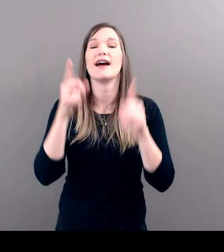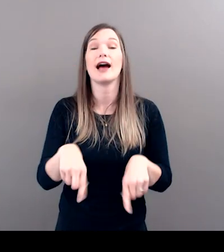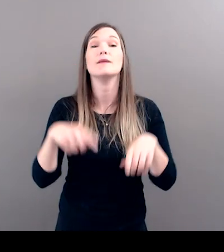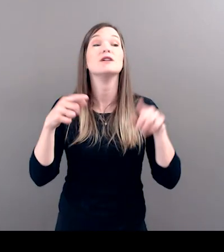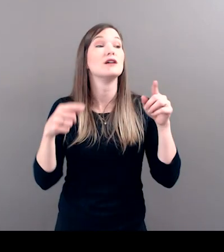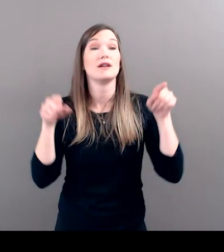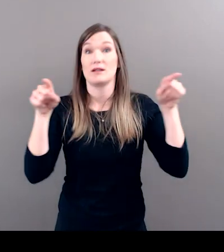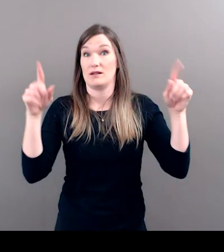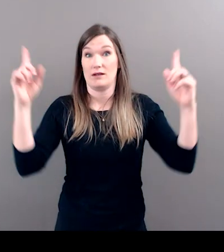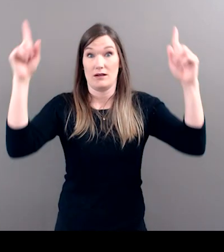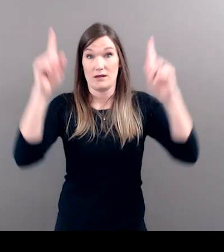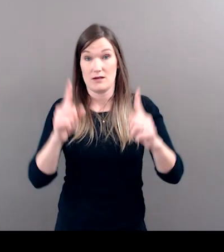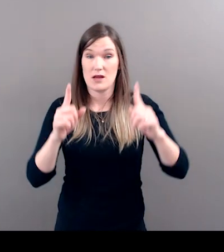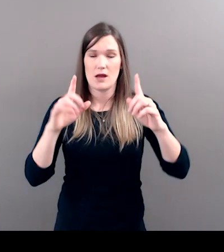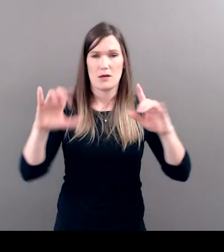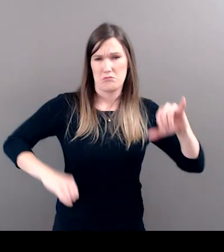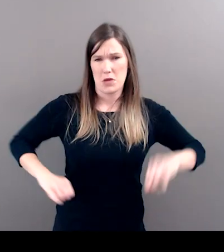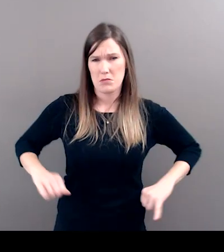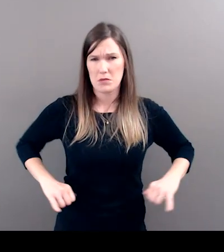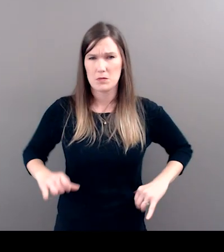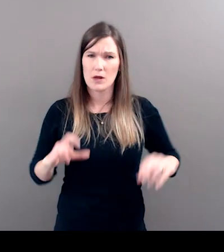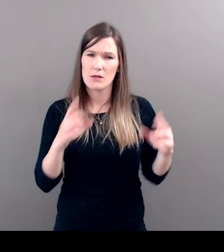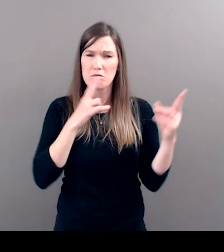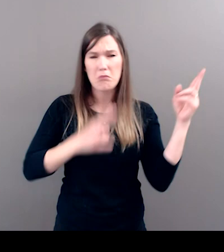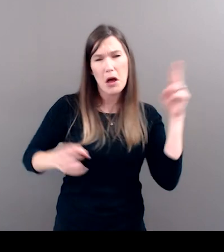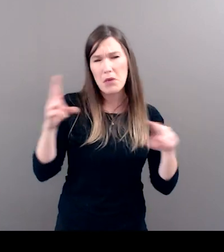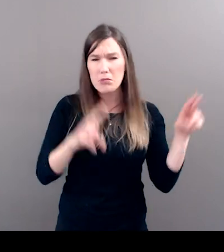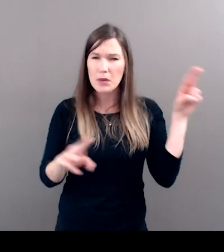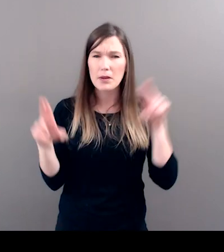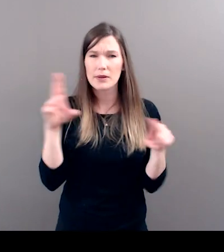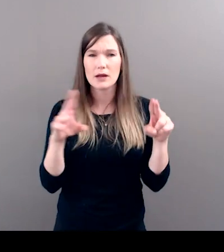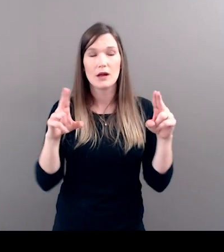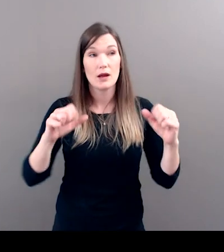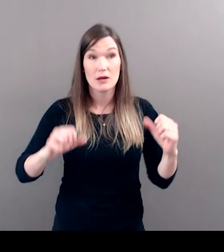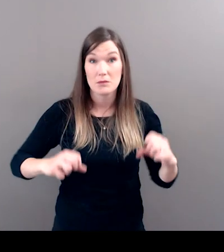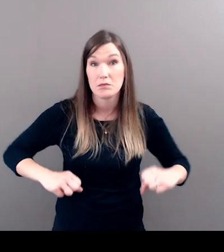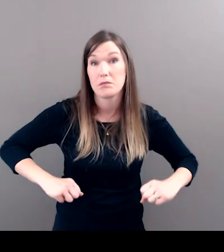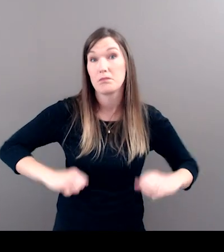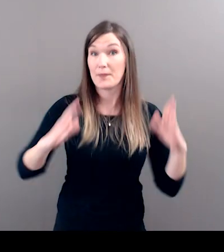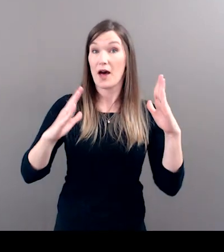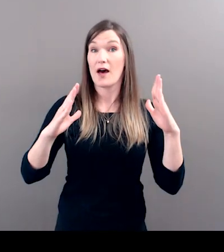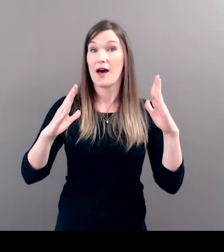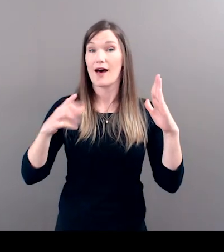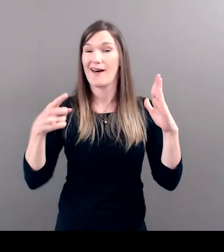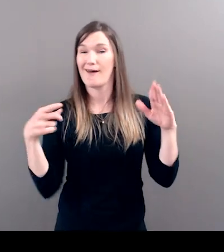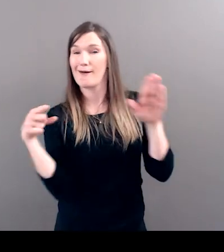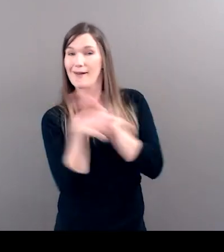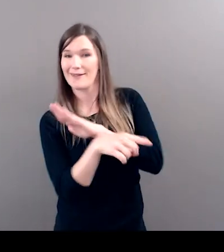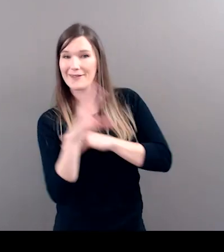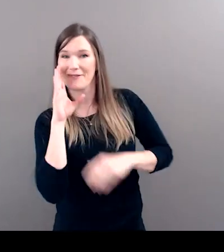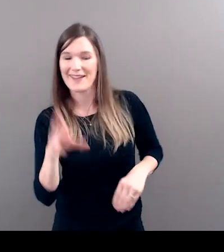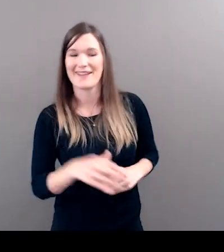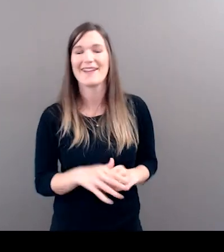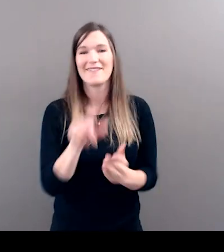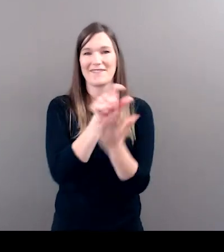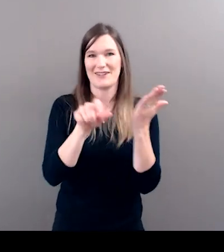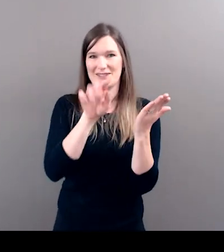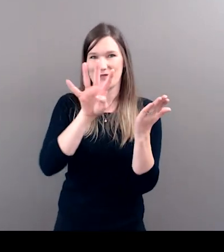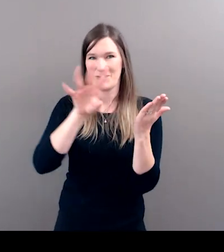they're going to talk trash. They're going to get it on, and David's going to whoop him. That's what it says. Verse 42, he's going to